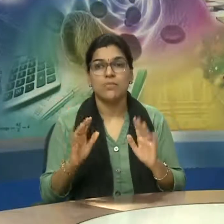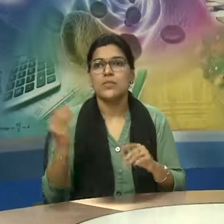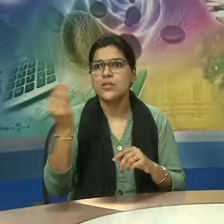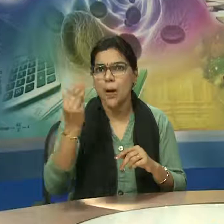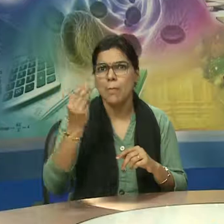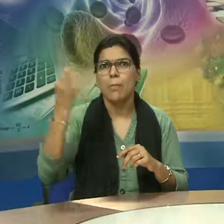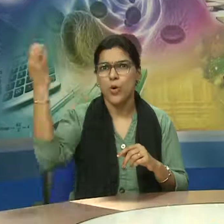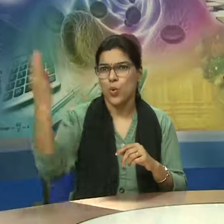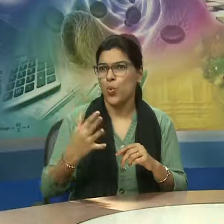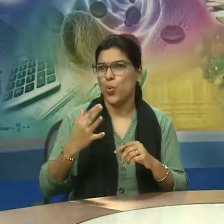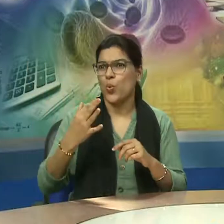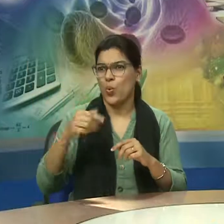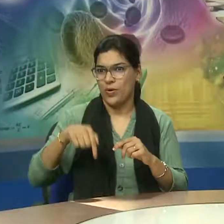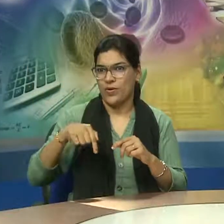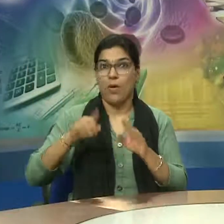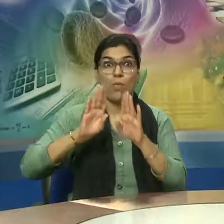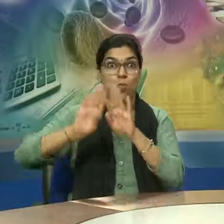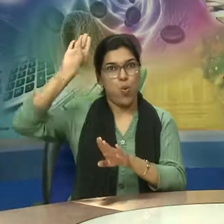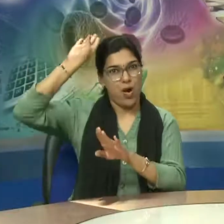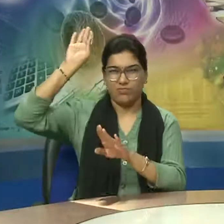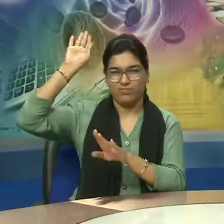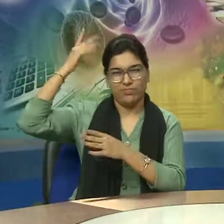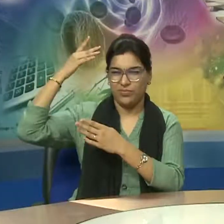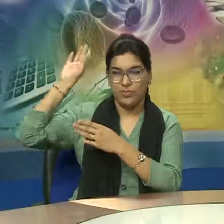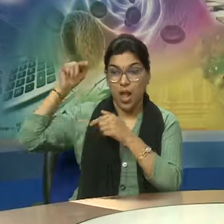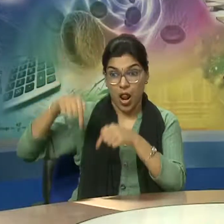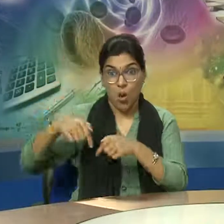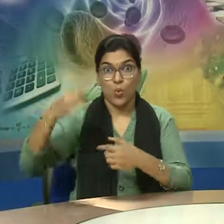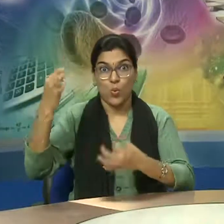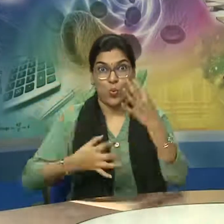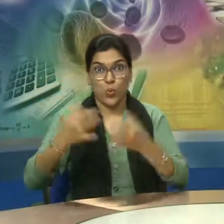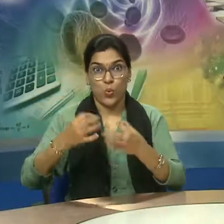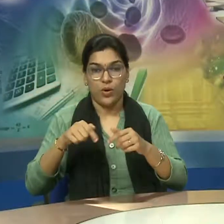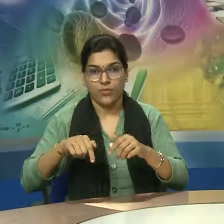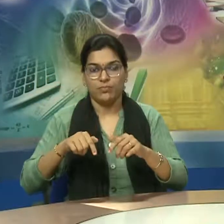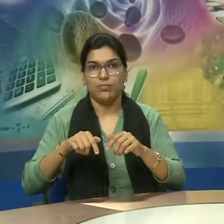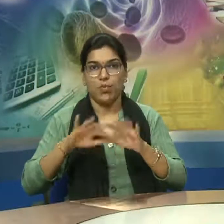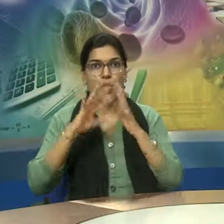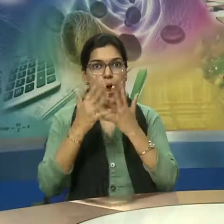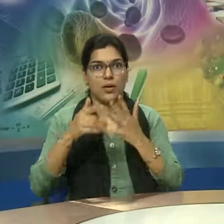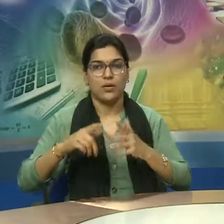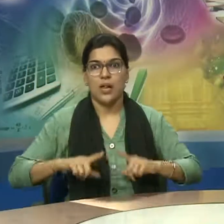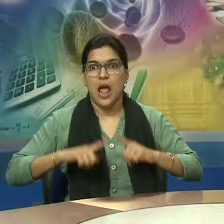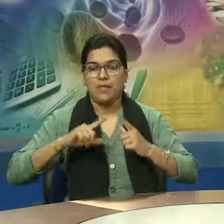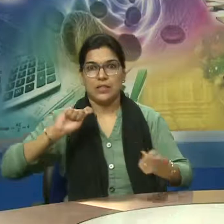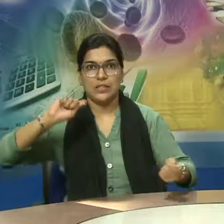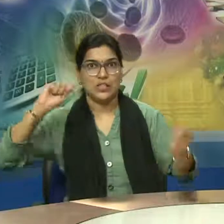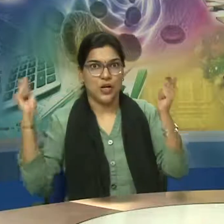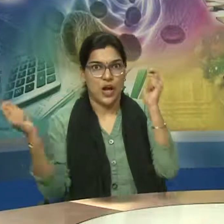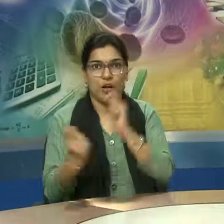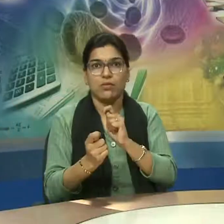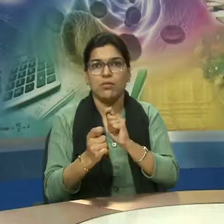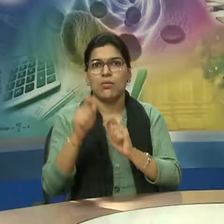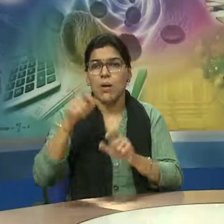with genuine feelings. But today, in the modern world,